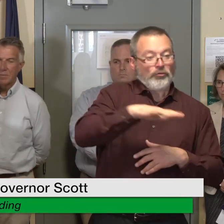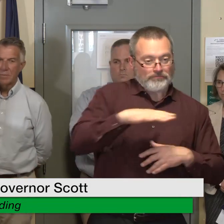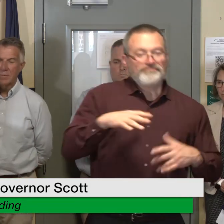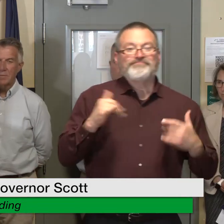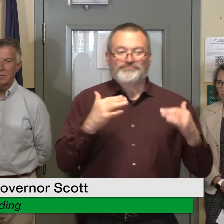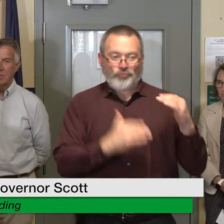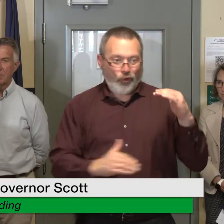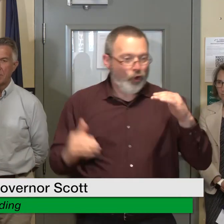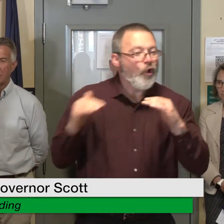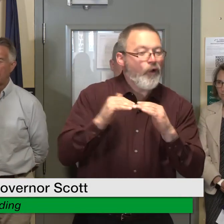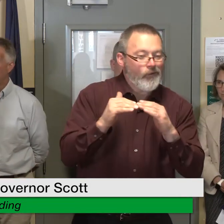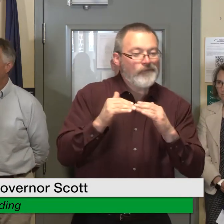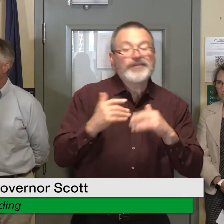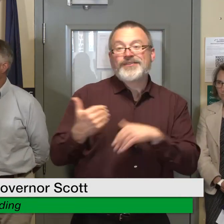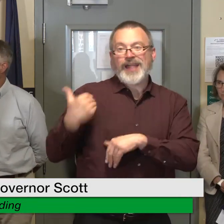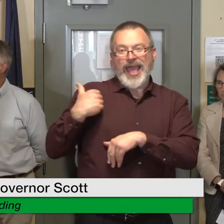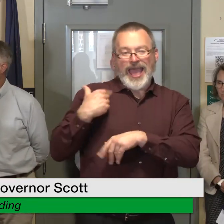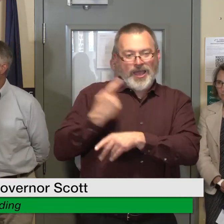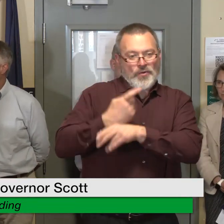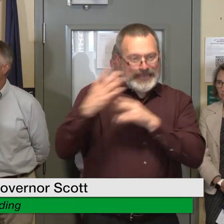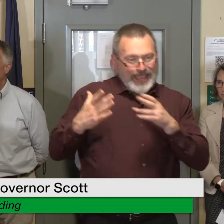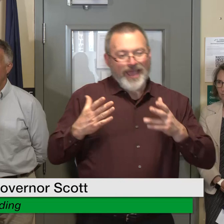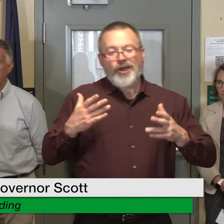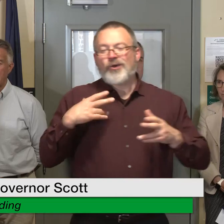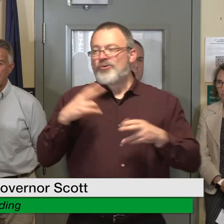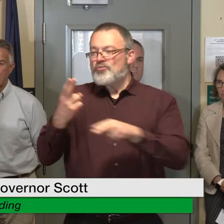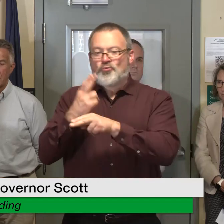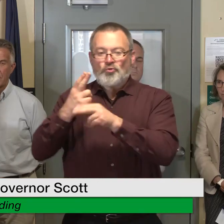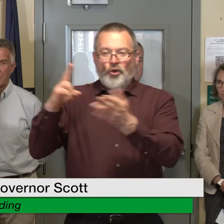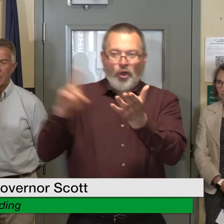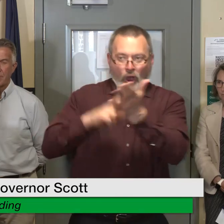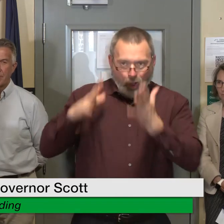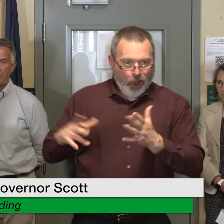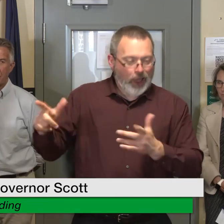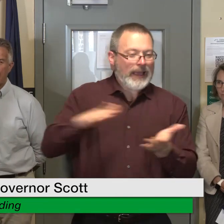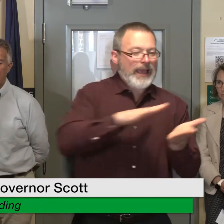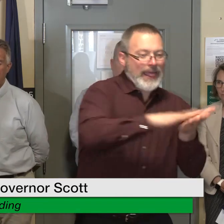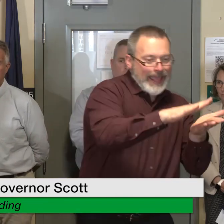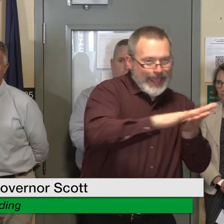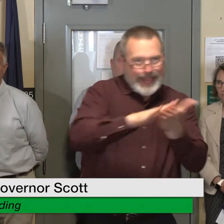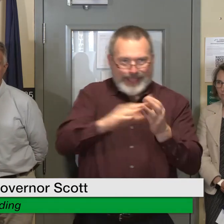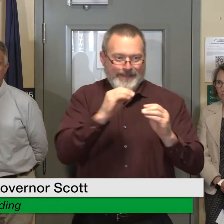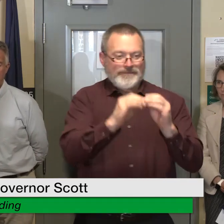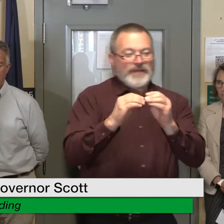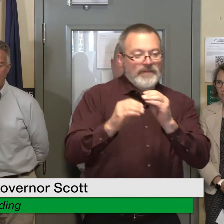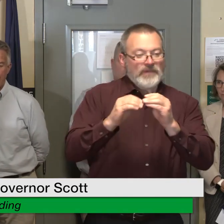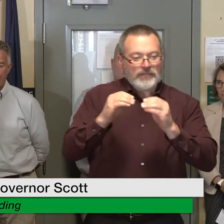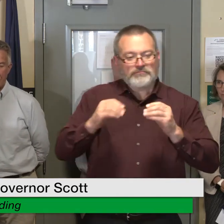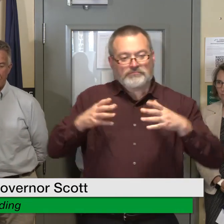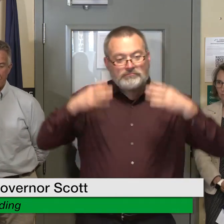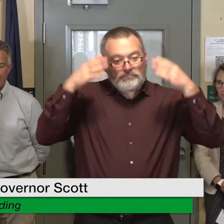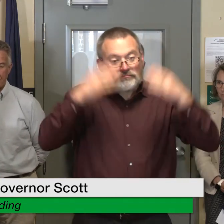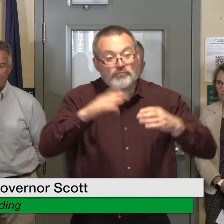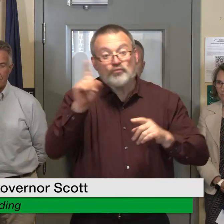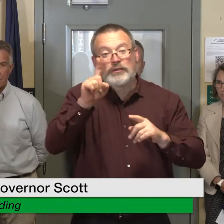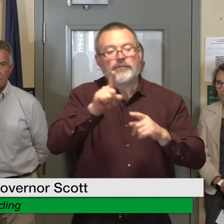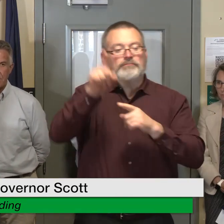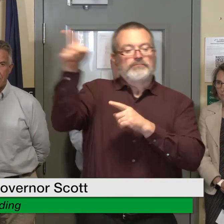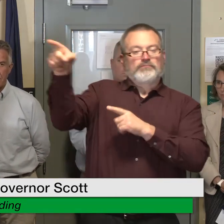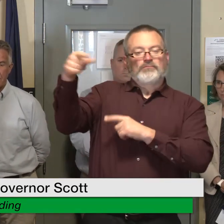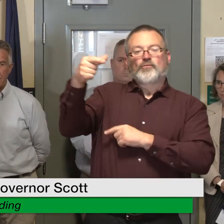weekend, contractors began work in some of our hardest hit facilities, concentrated in the Groton State Forest